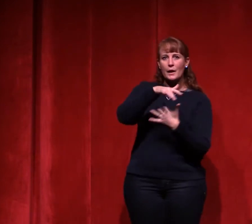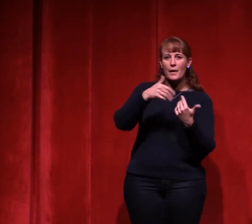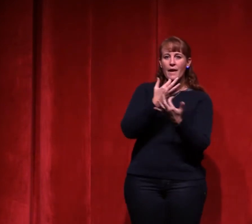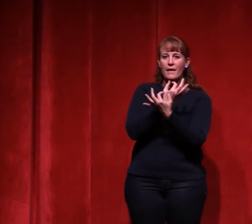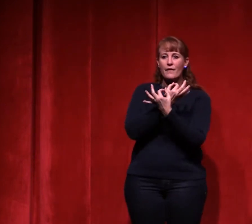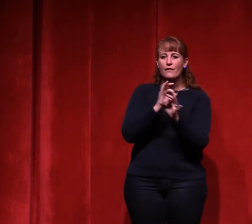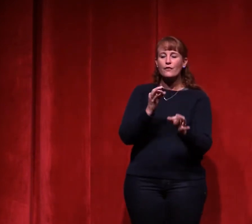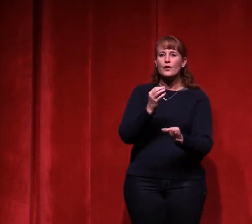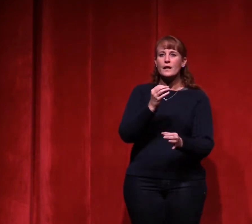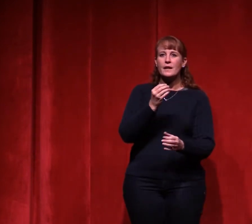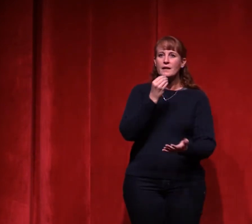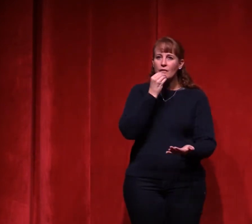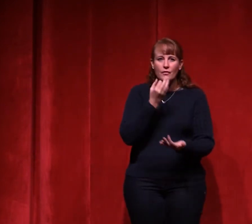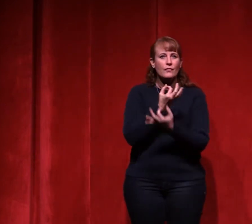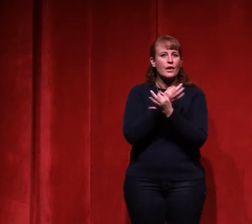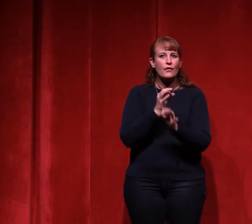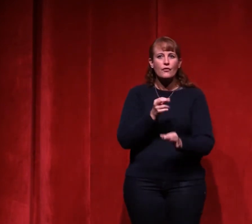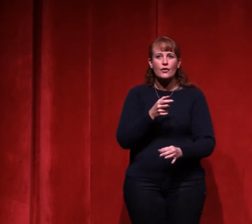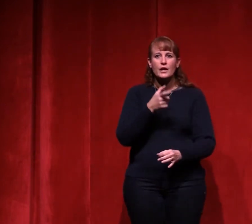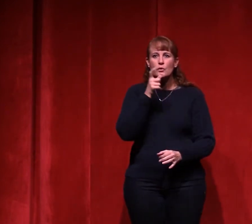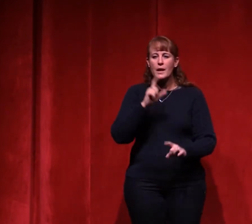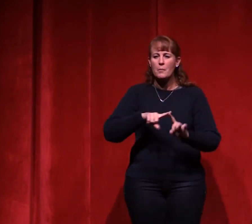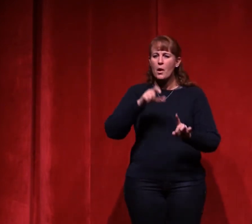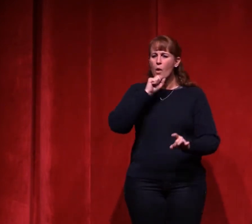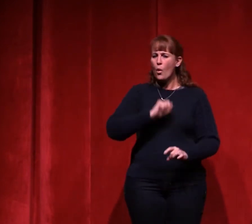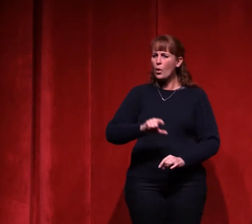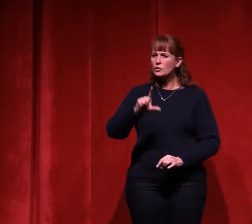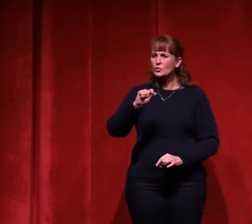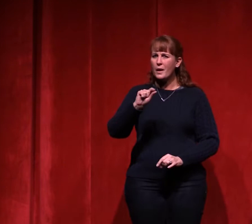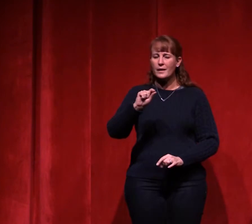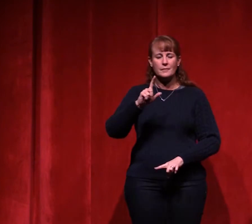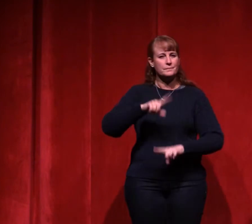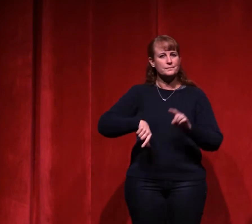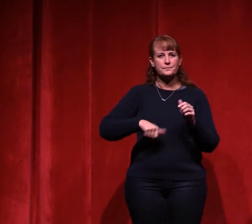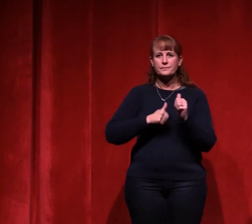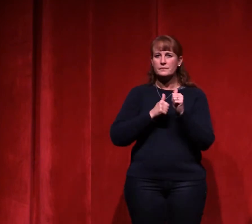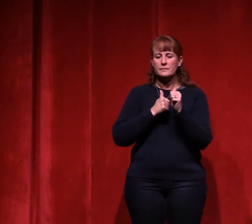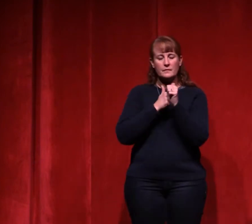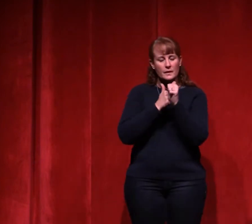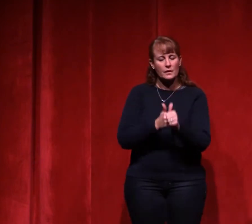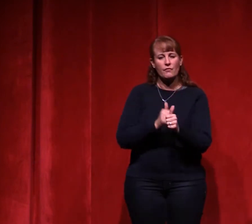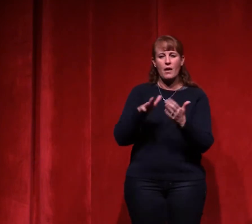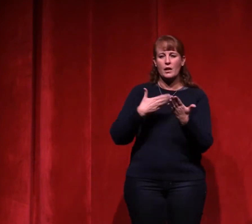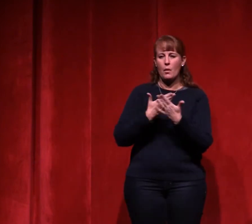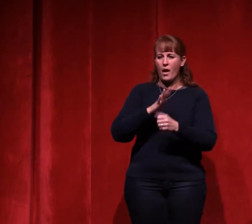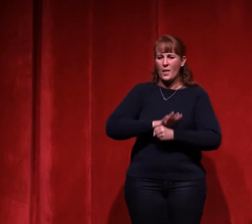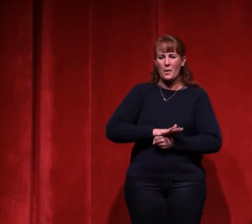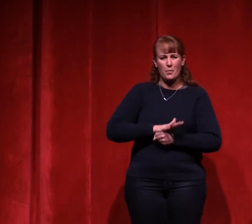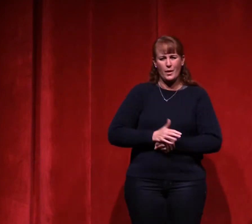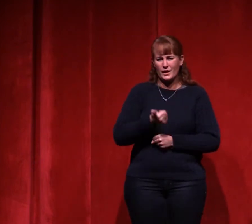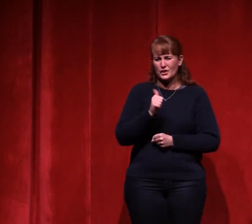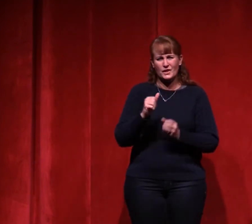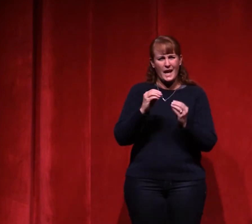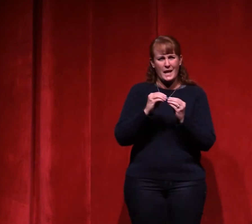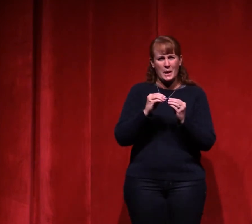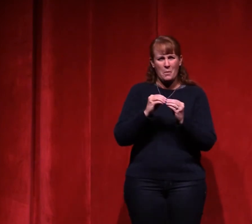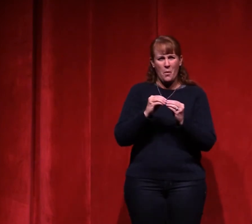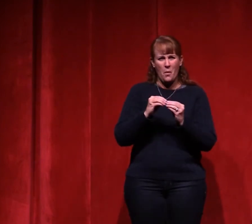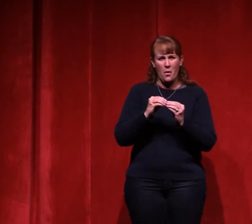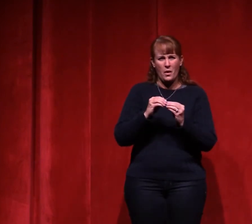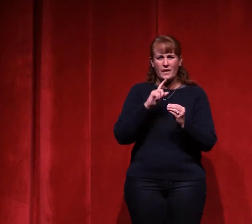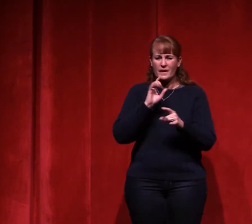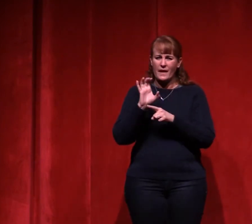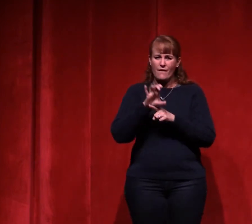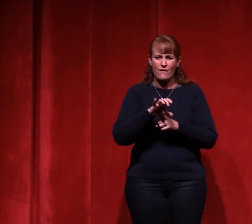dinners, free drinks. And yet, when I was 20, I couldn't keep up with the pressures inherent in the industry anymore, like the imposed